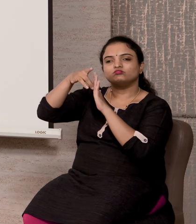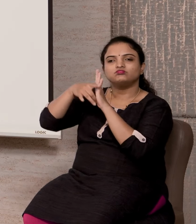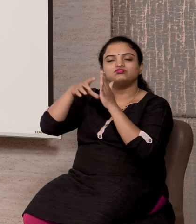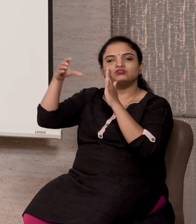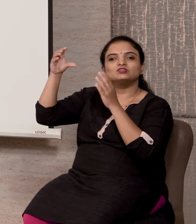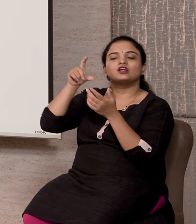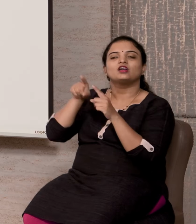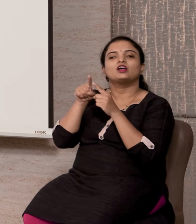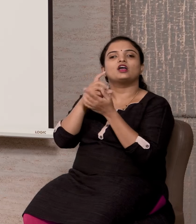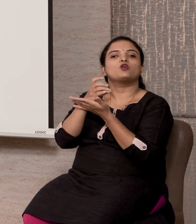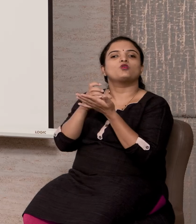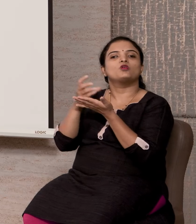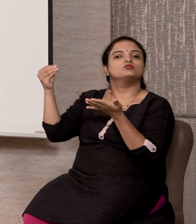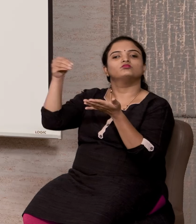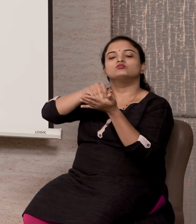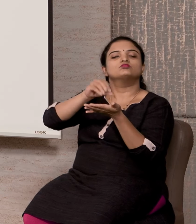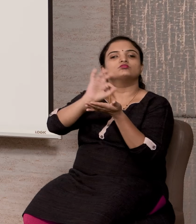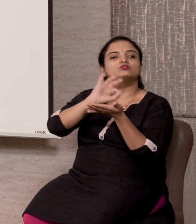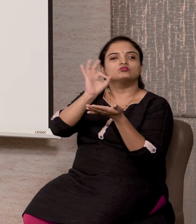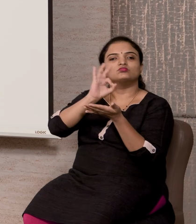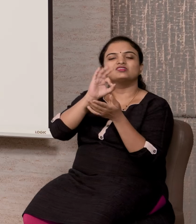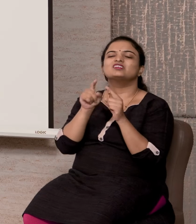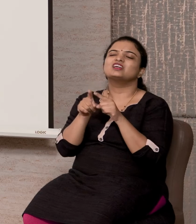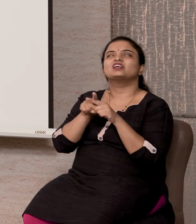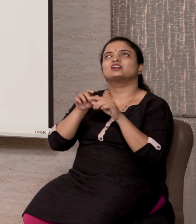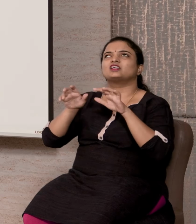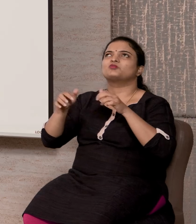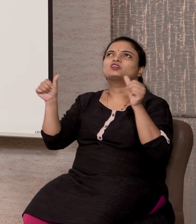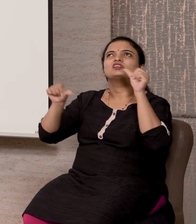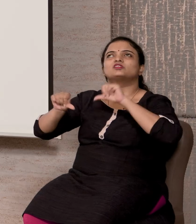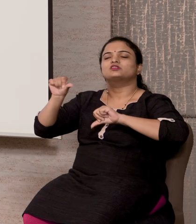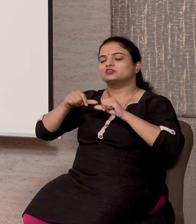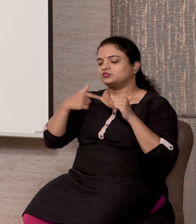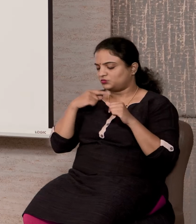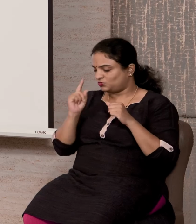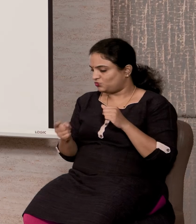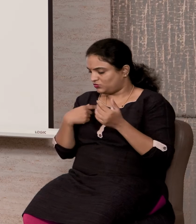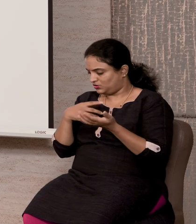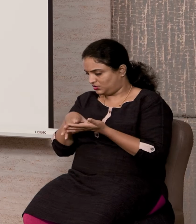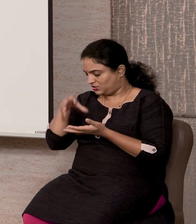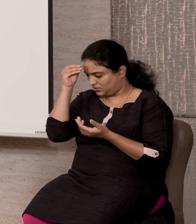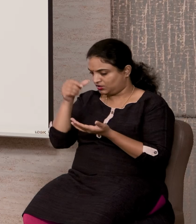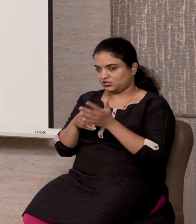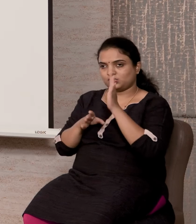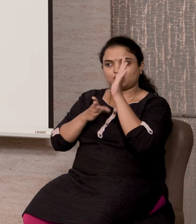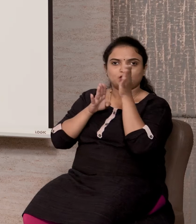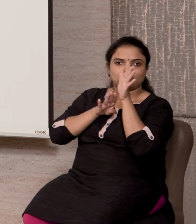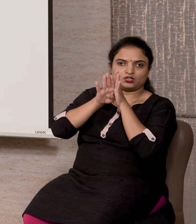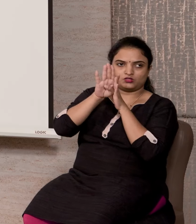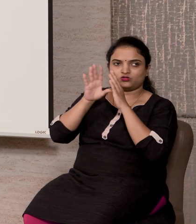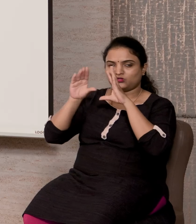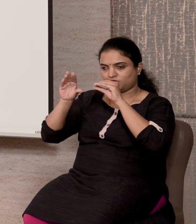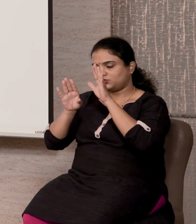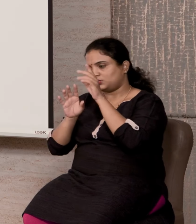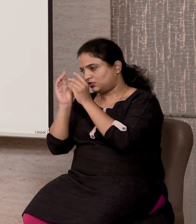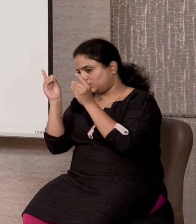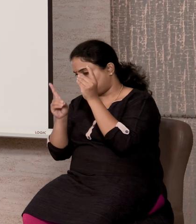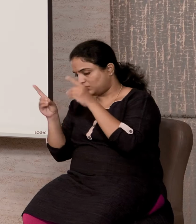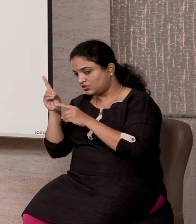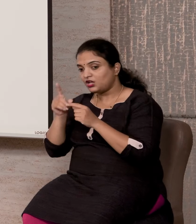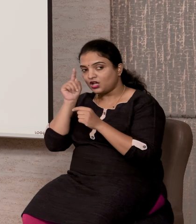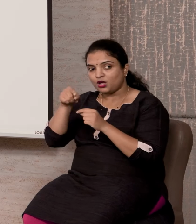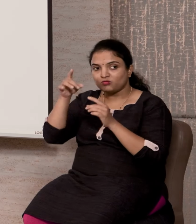curricula, right? So people argue that, as a computer science student, I want to learn web development, software design, and so on. This is